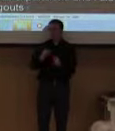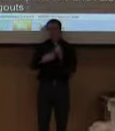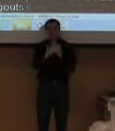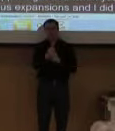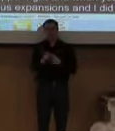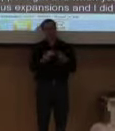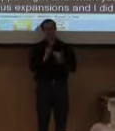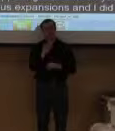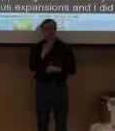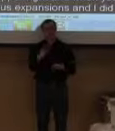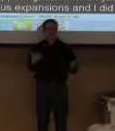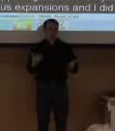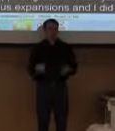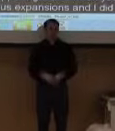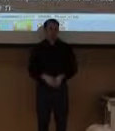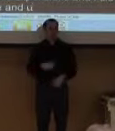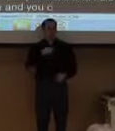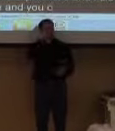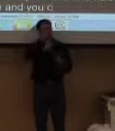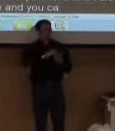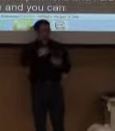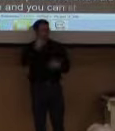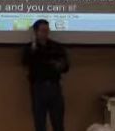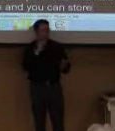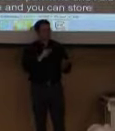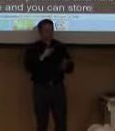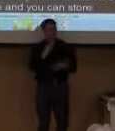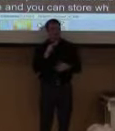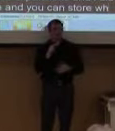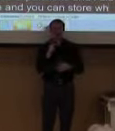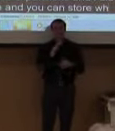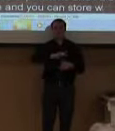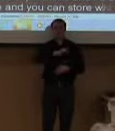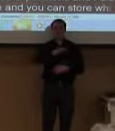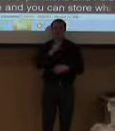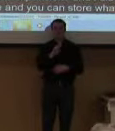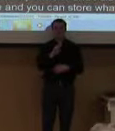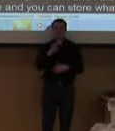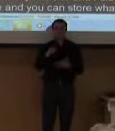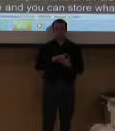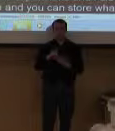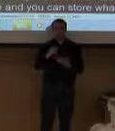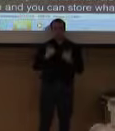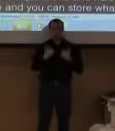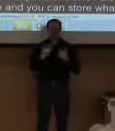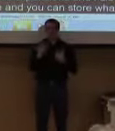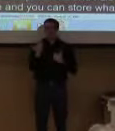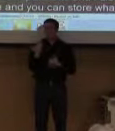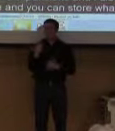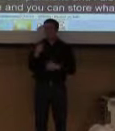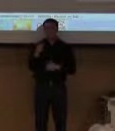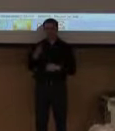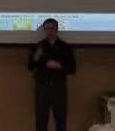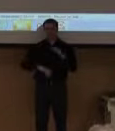files that you wish. Now I believe, I looked at this the other day, that a personal Google Drive, I believe, has a 15